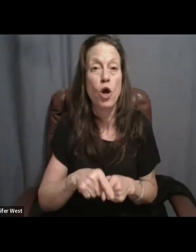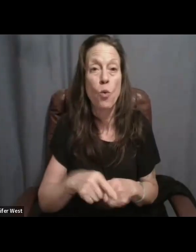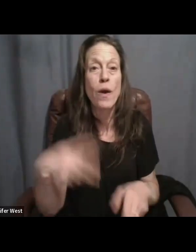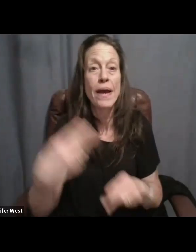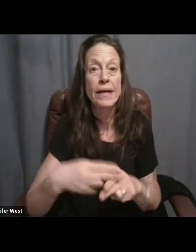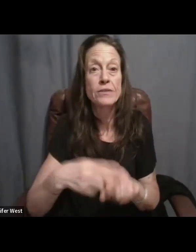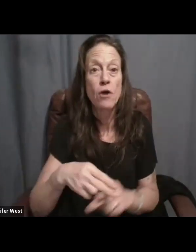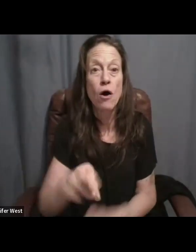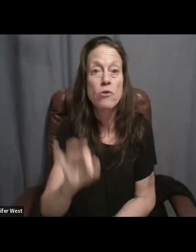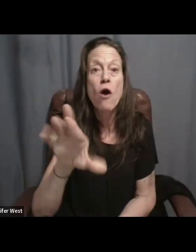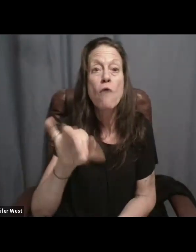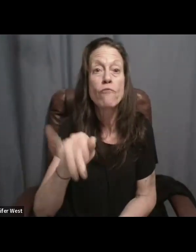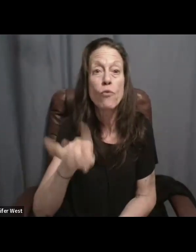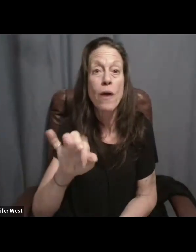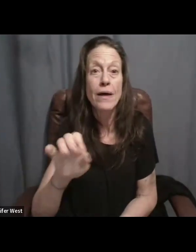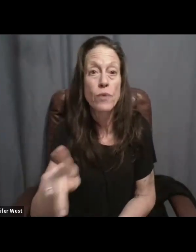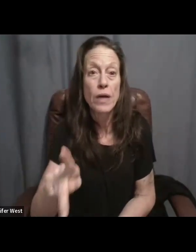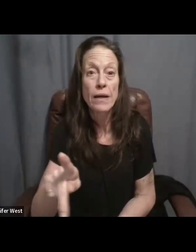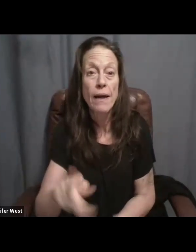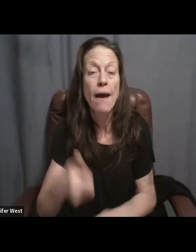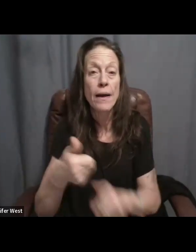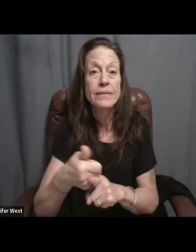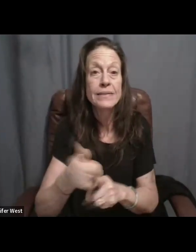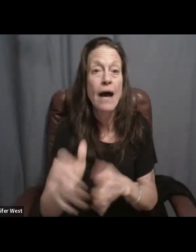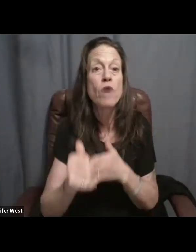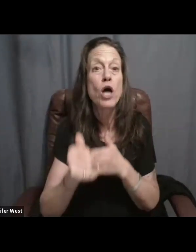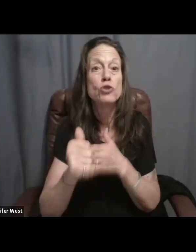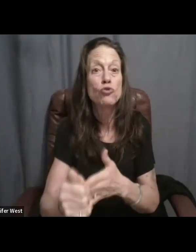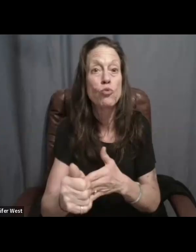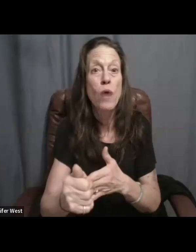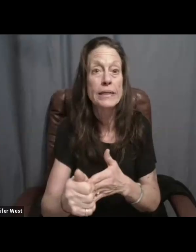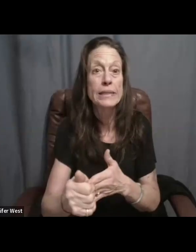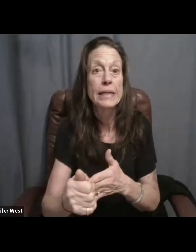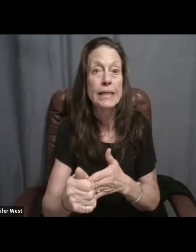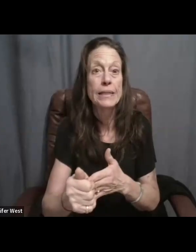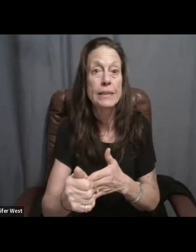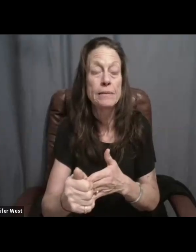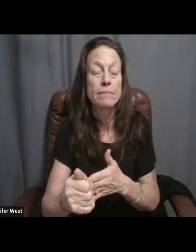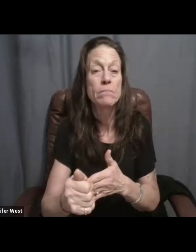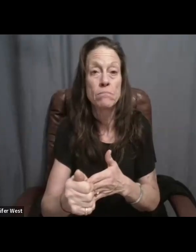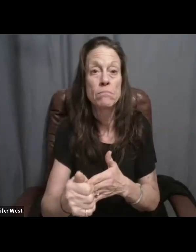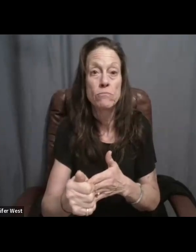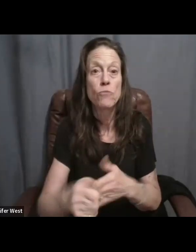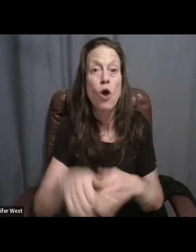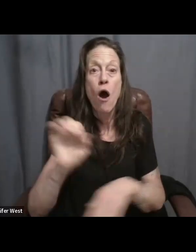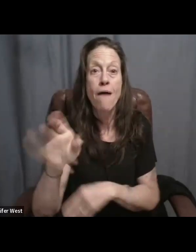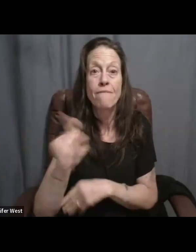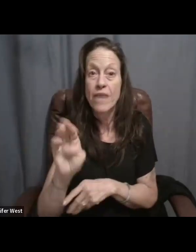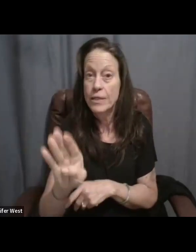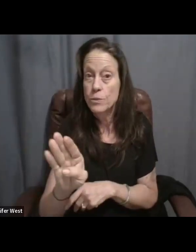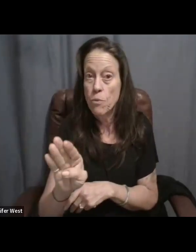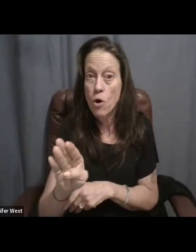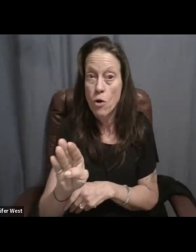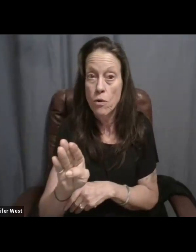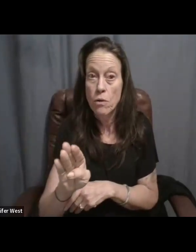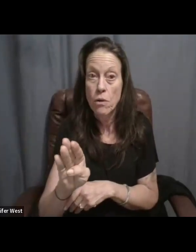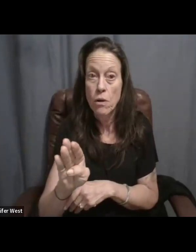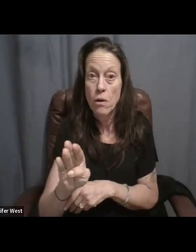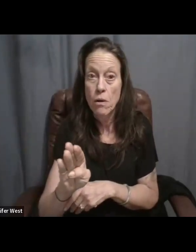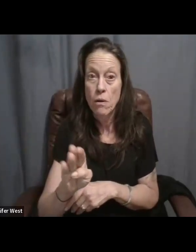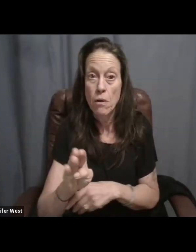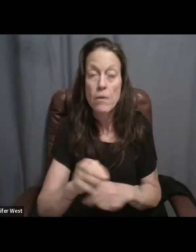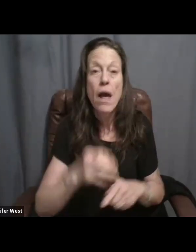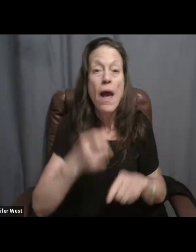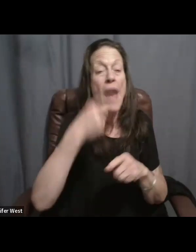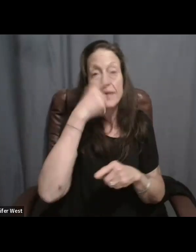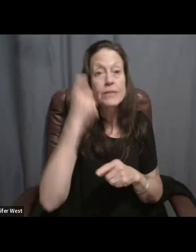on Facebook. So a lot of the activities are free. So, but it started because 4 moms pulled their